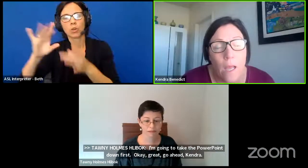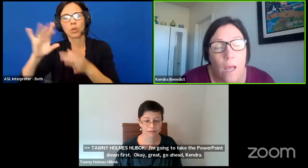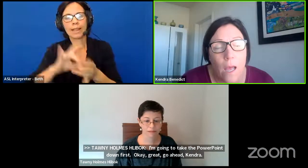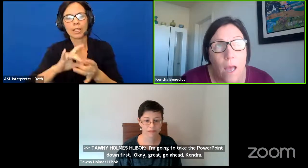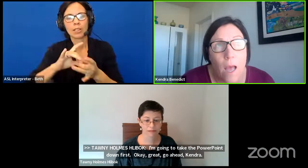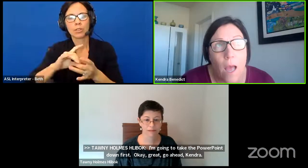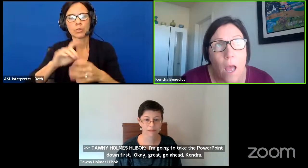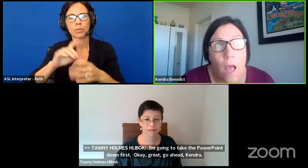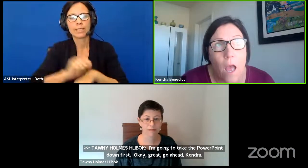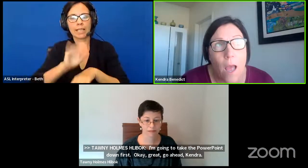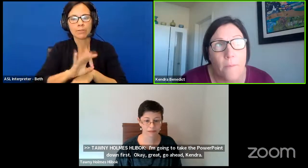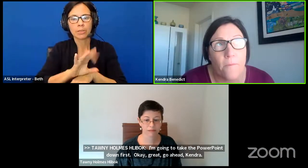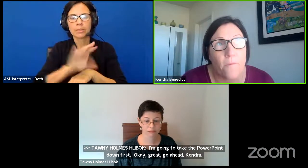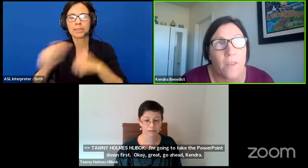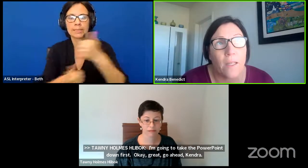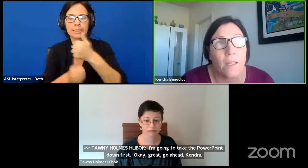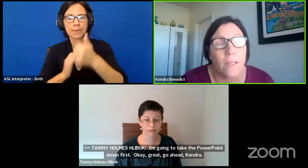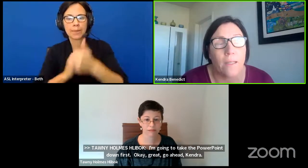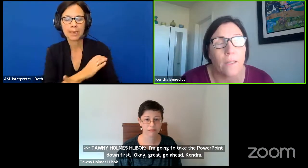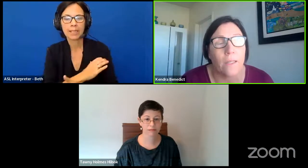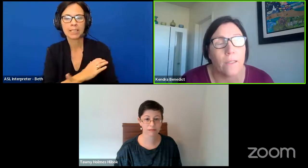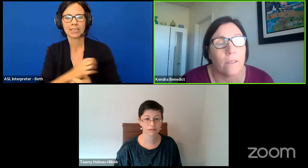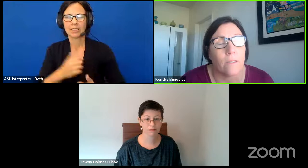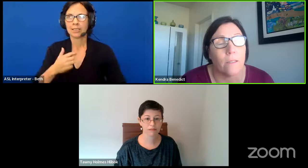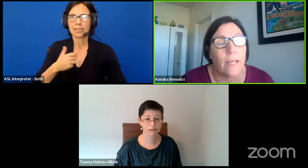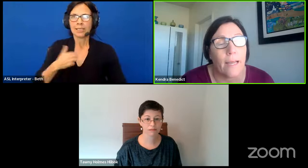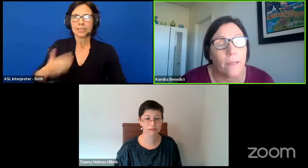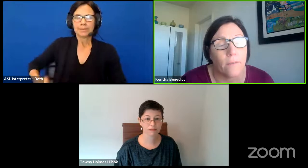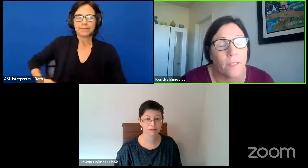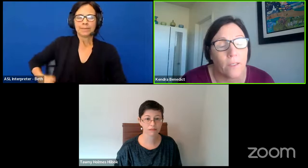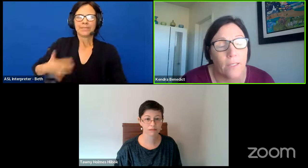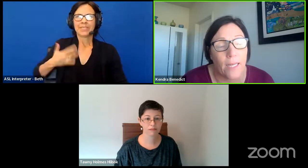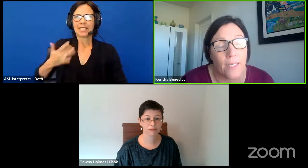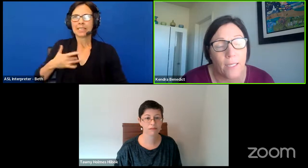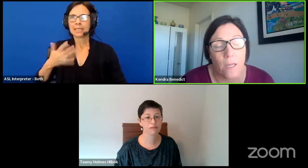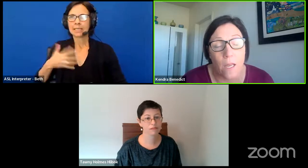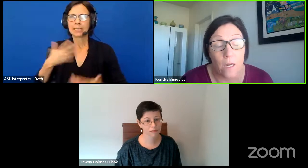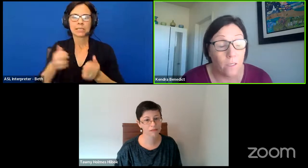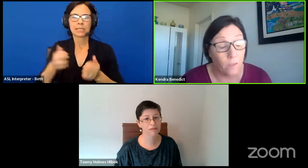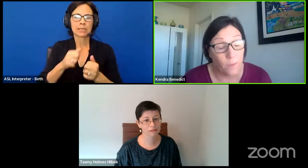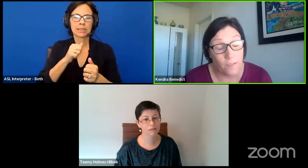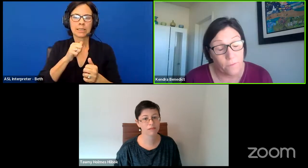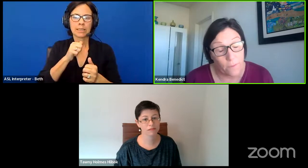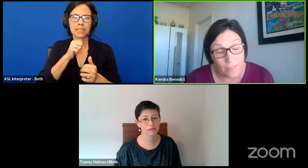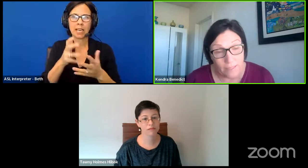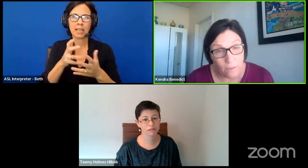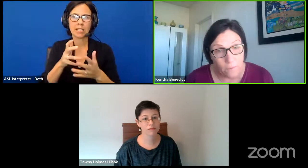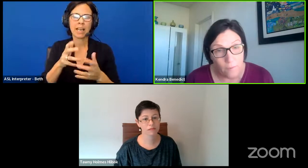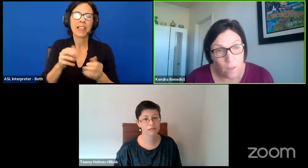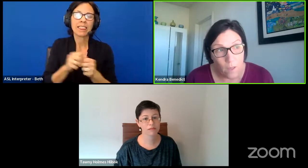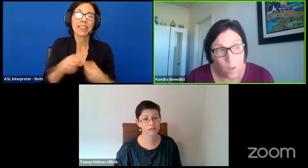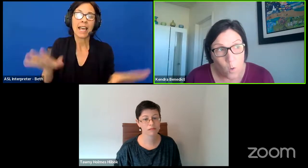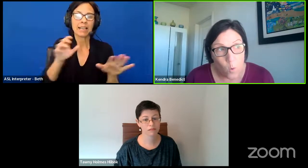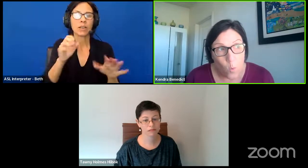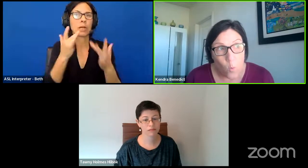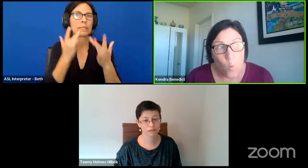subcommittees, I'm feeling like there's a lack of understanding, and I'll speak for